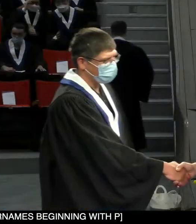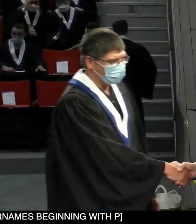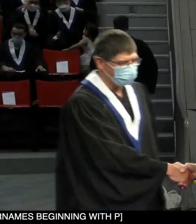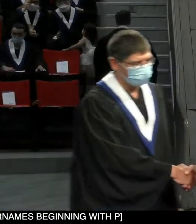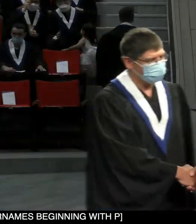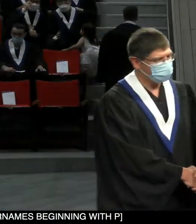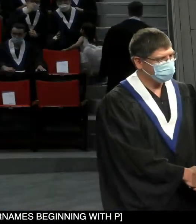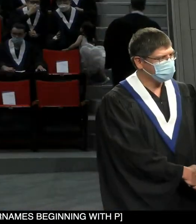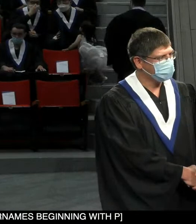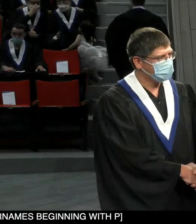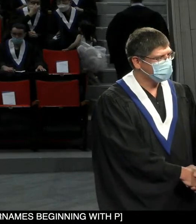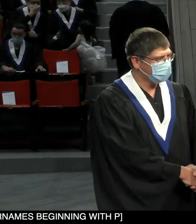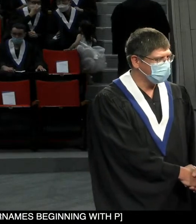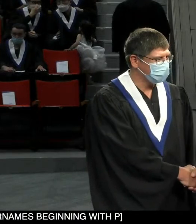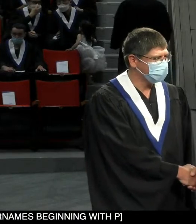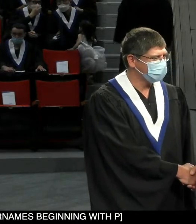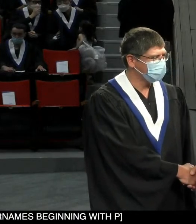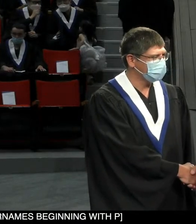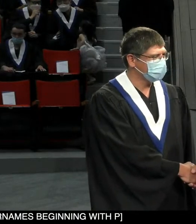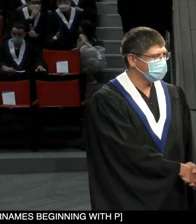Congratulations. Good job.